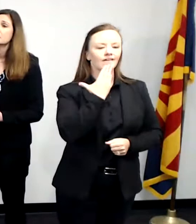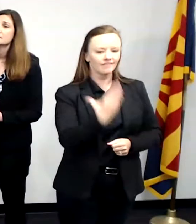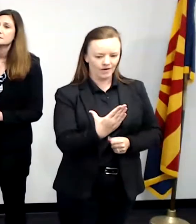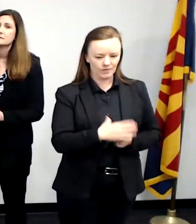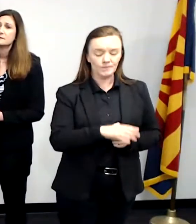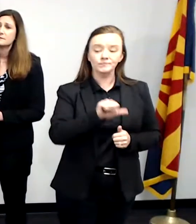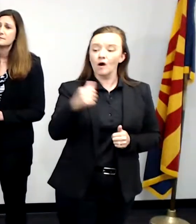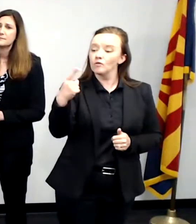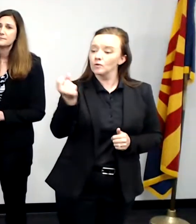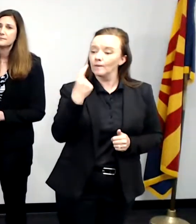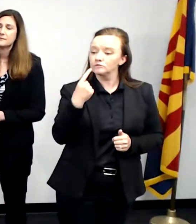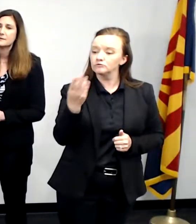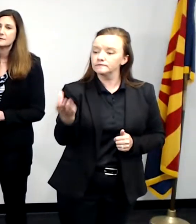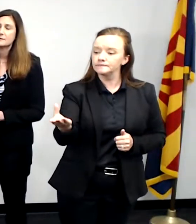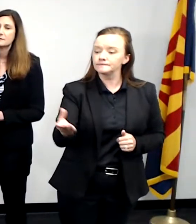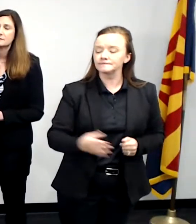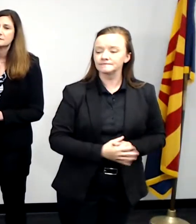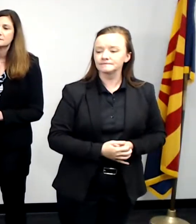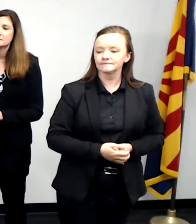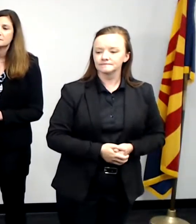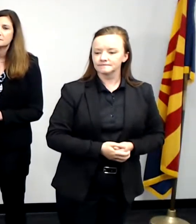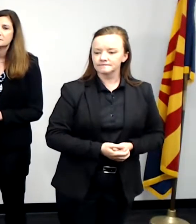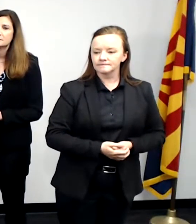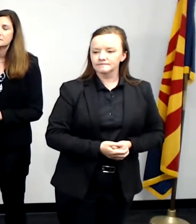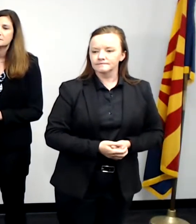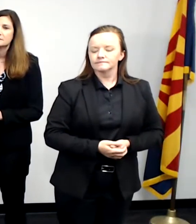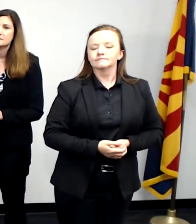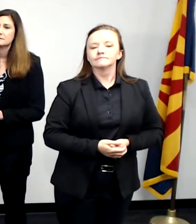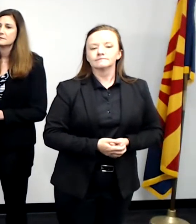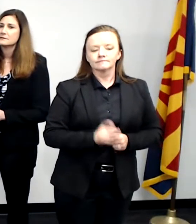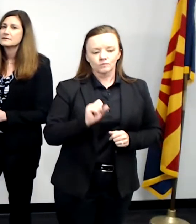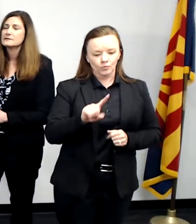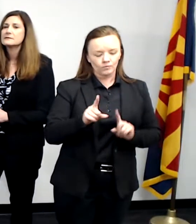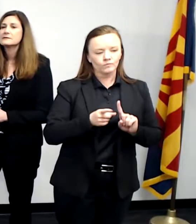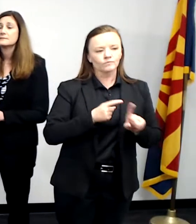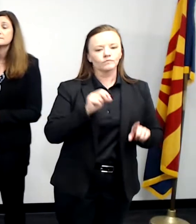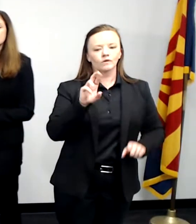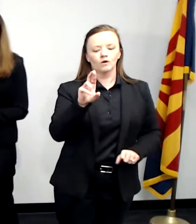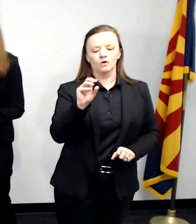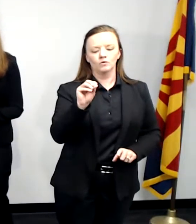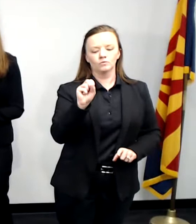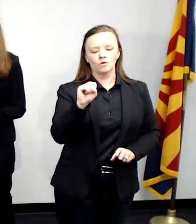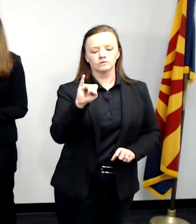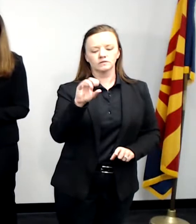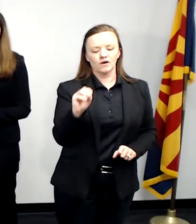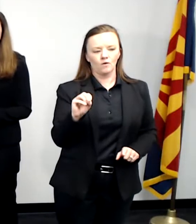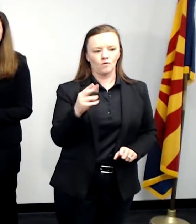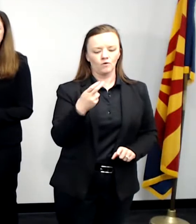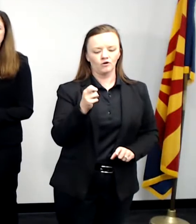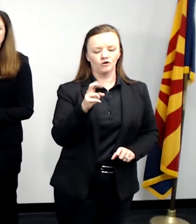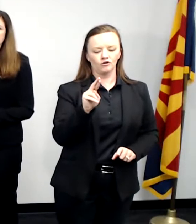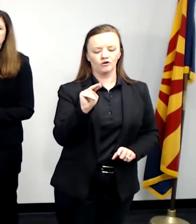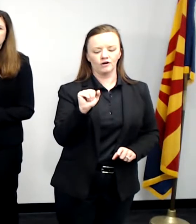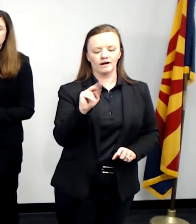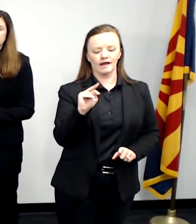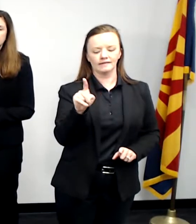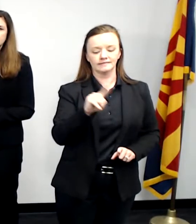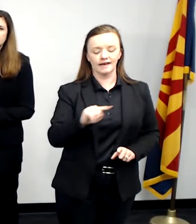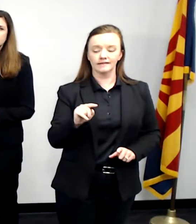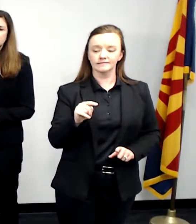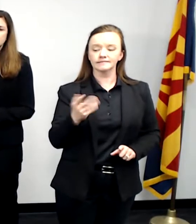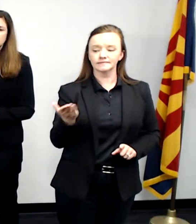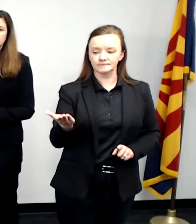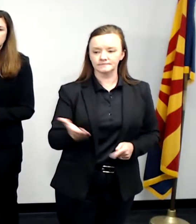question. Do we have another question, Chad? Yes, we have a question from Rocio Hernandez. Go ahead with your question.